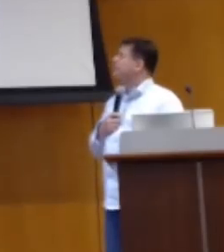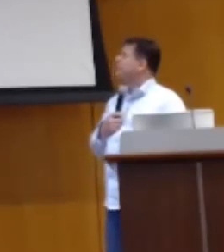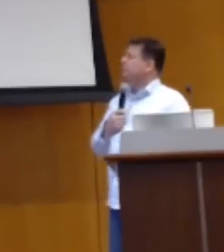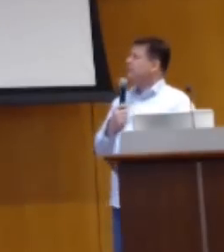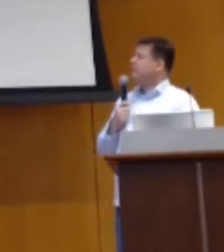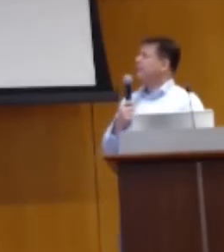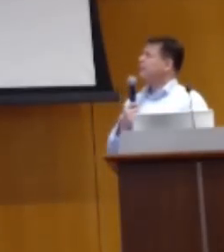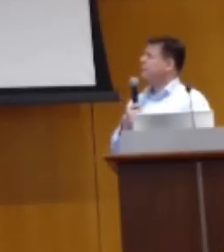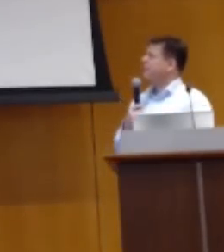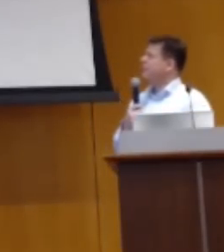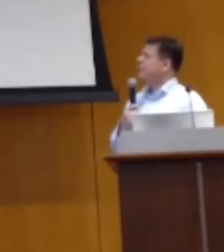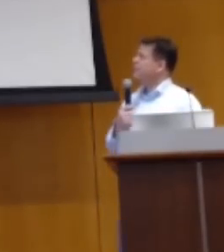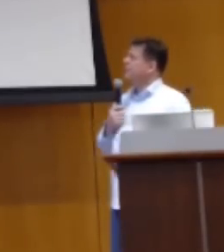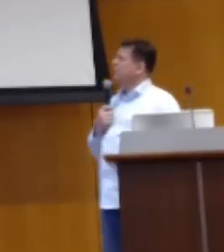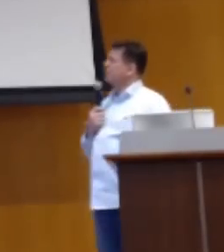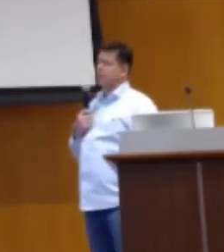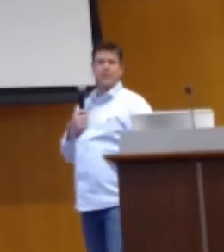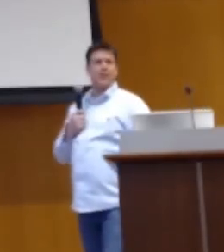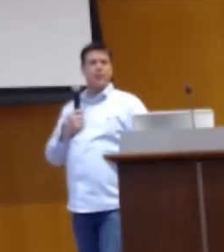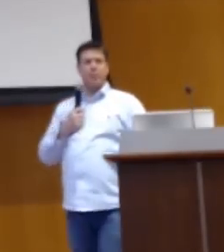It's surprisingly, interestingly similar to this head shape.